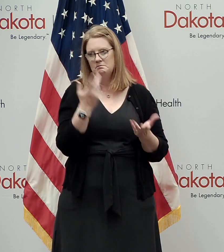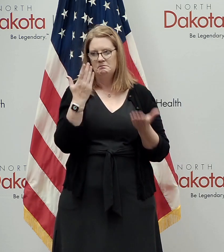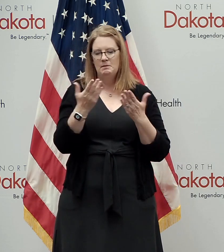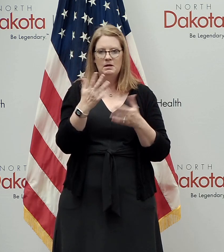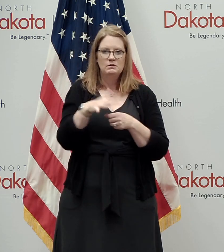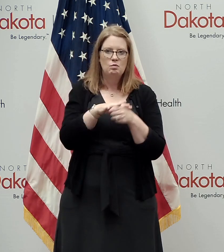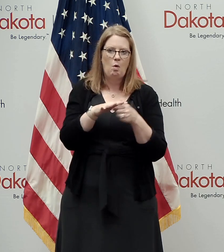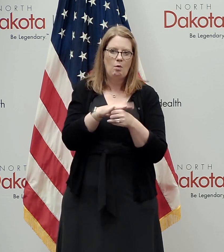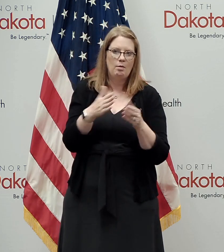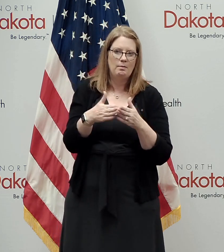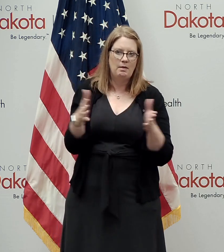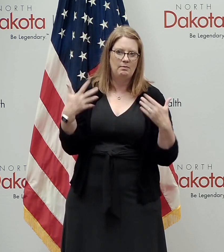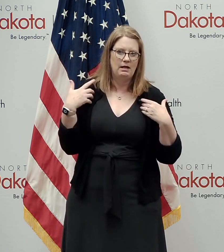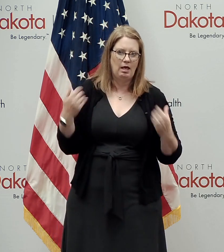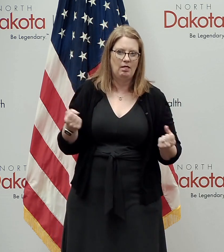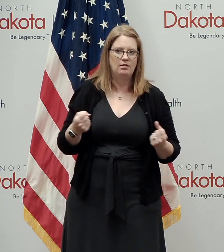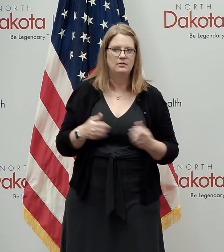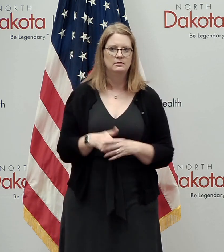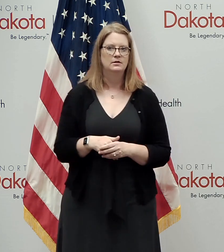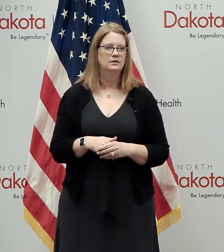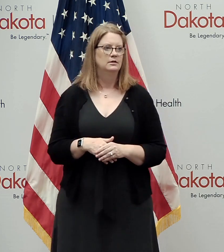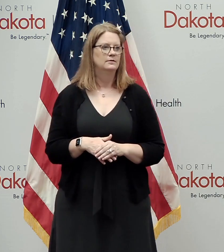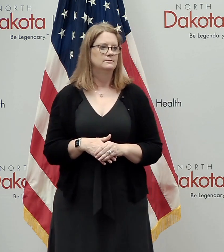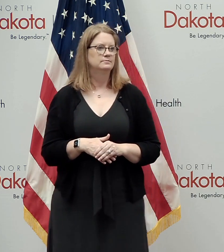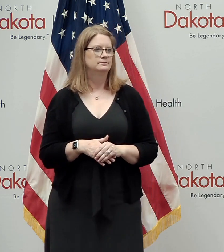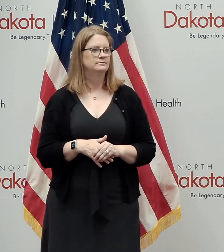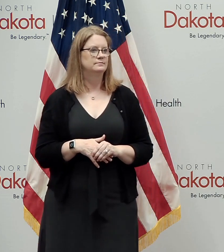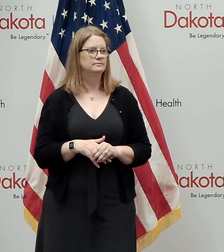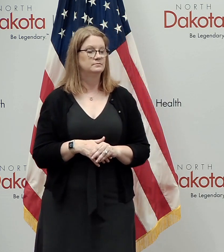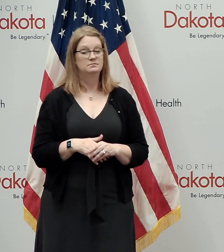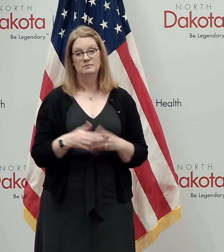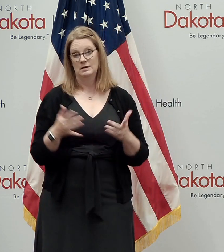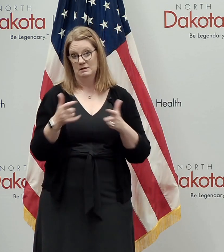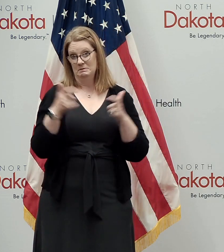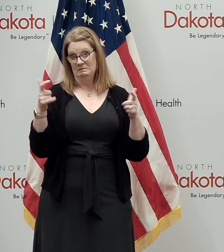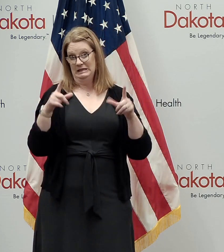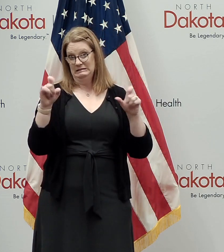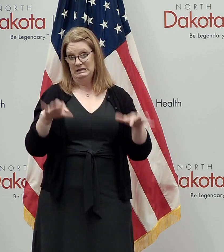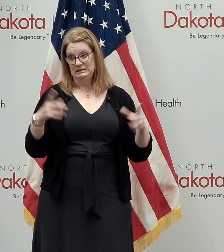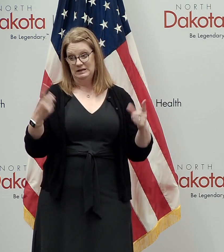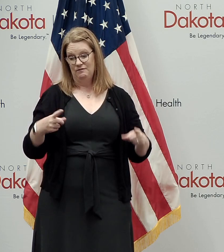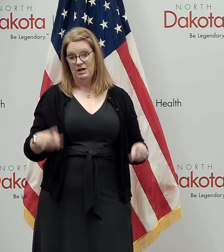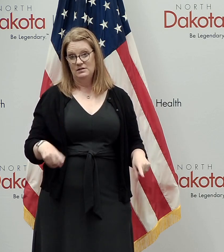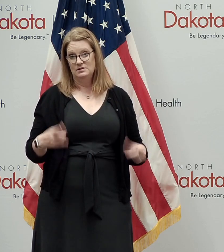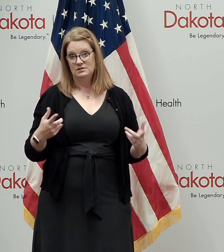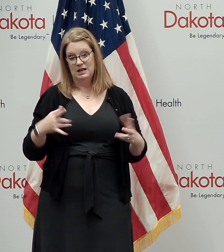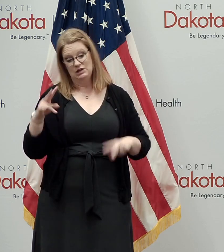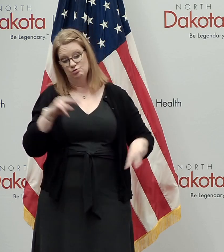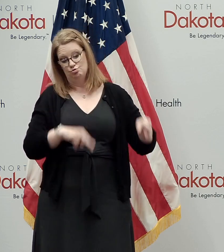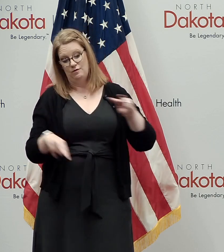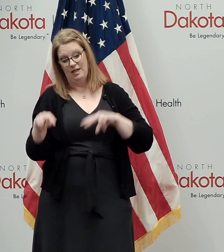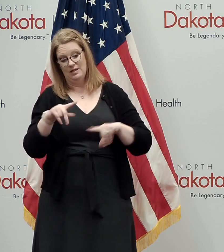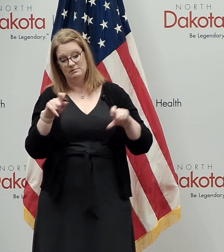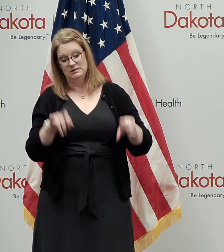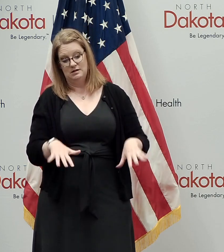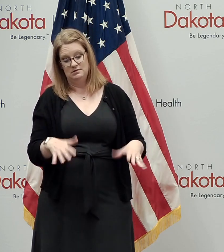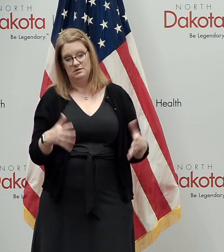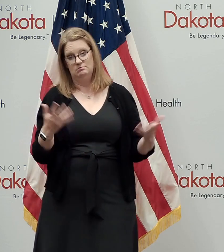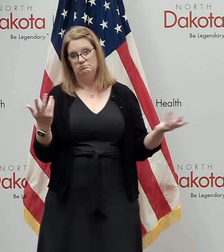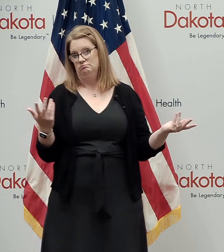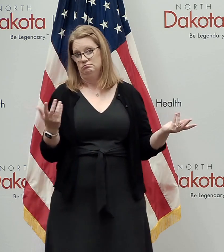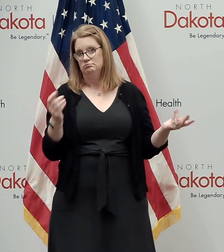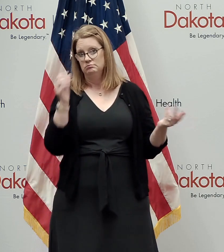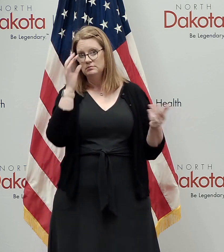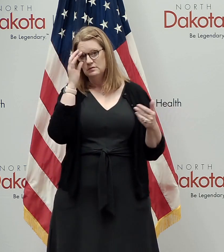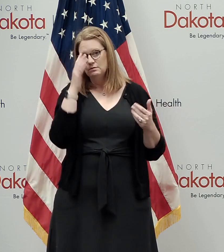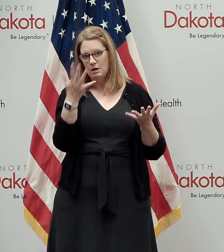health units, but when we're doing large testing events like that are surveillance testing, then we want